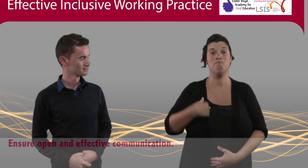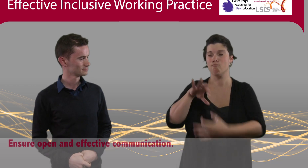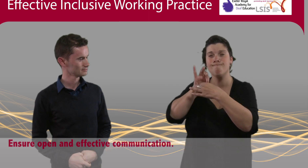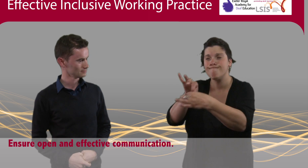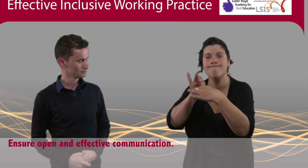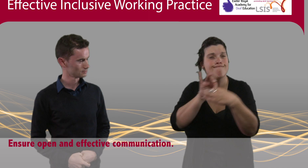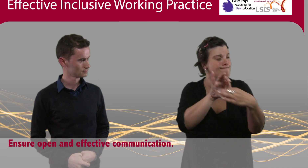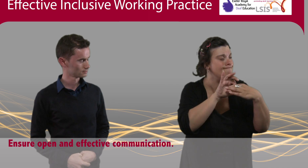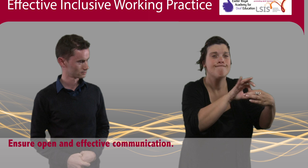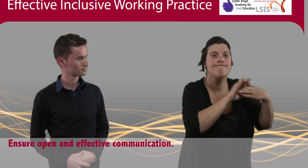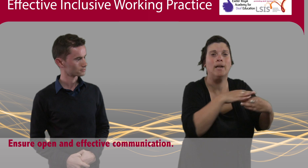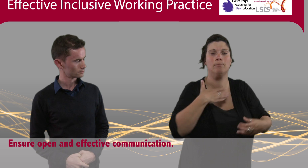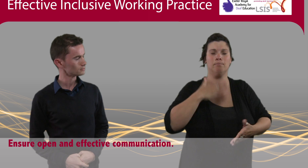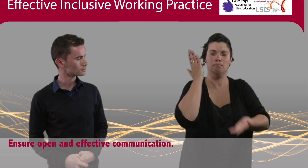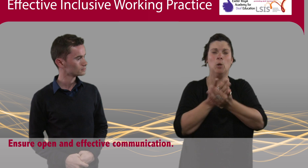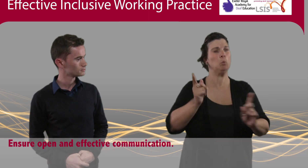Ensure open and effective communication.